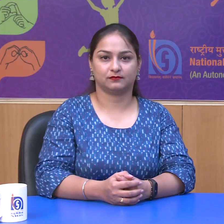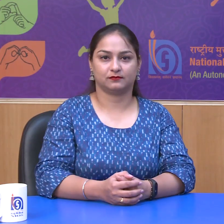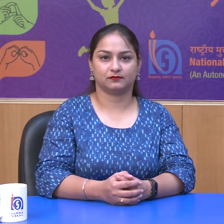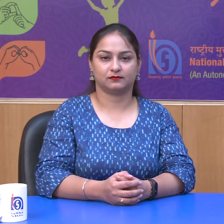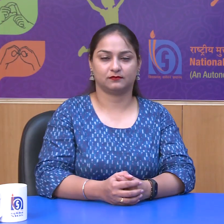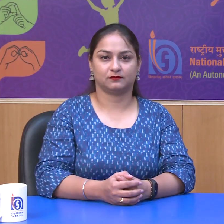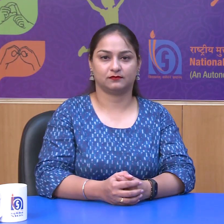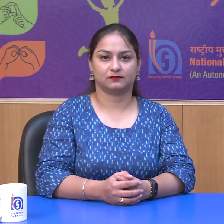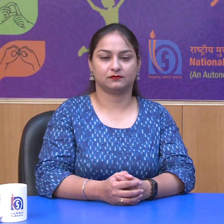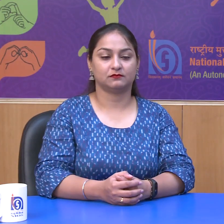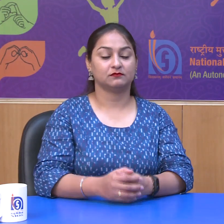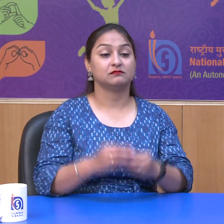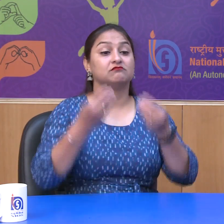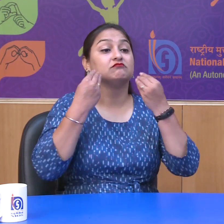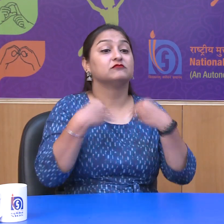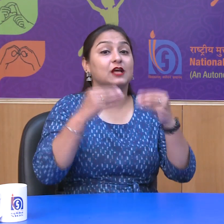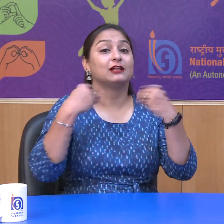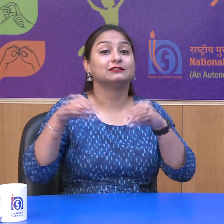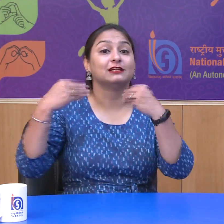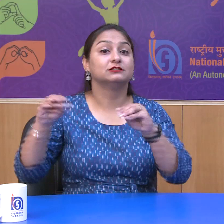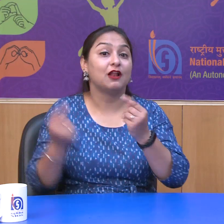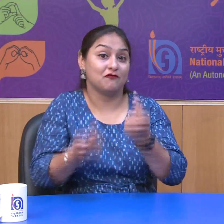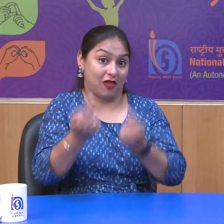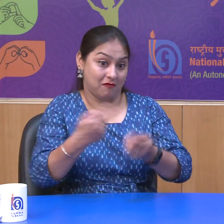Commercial farming is just the opposite of subsistence farming.